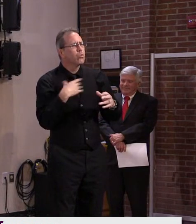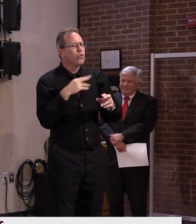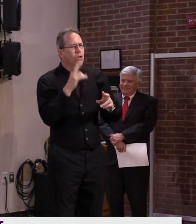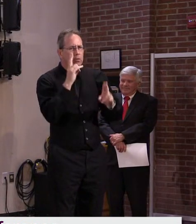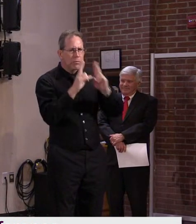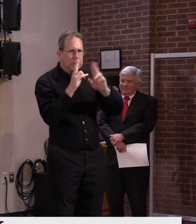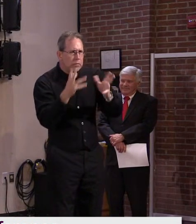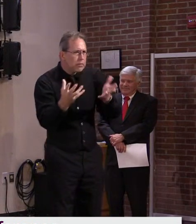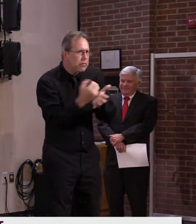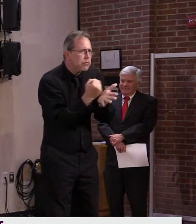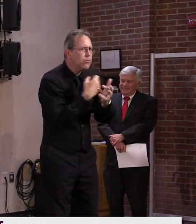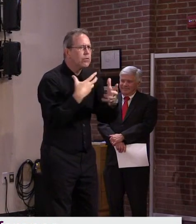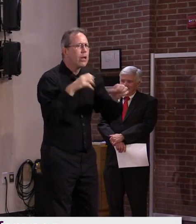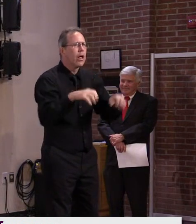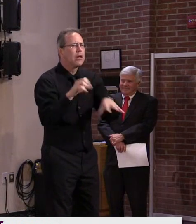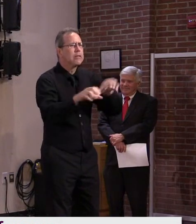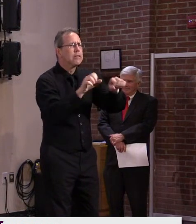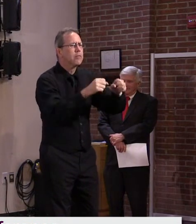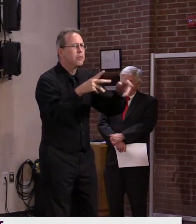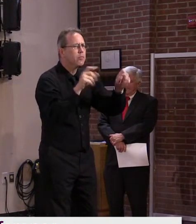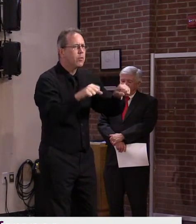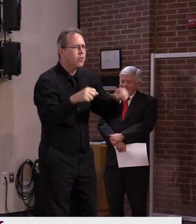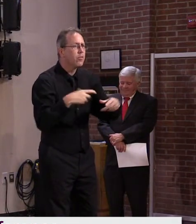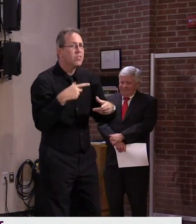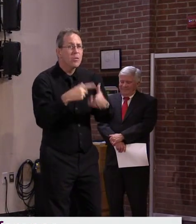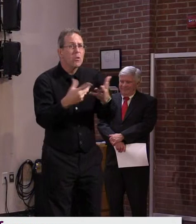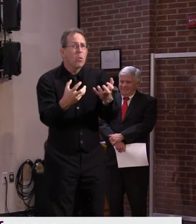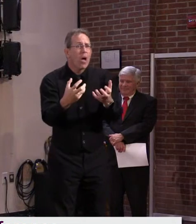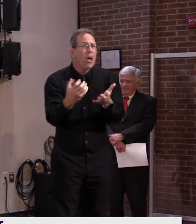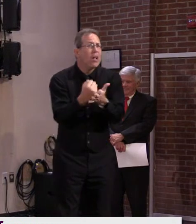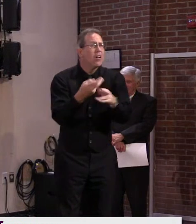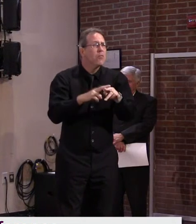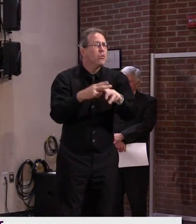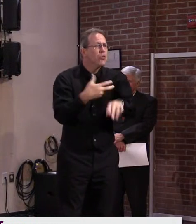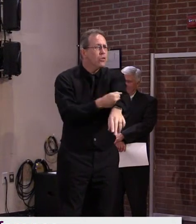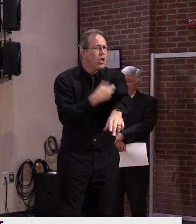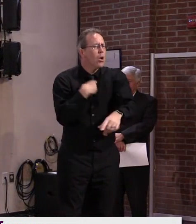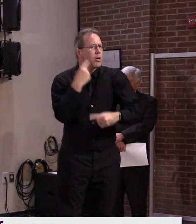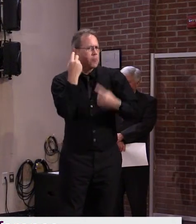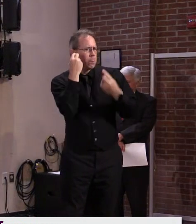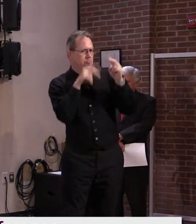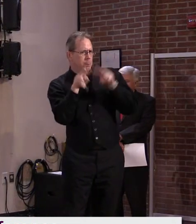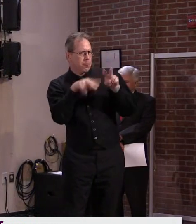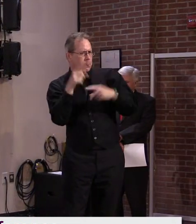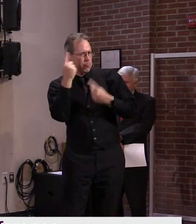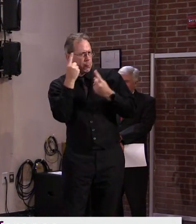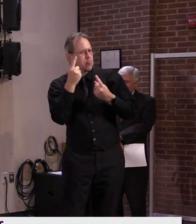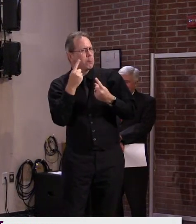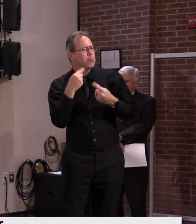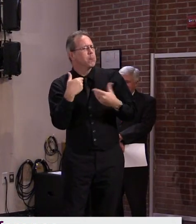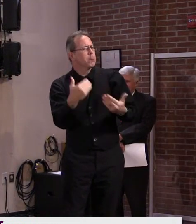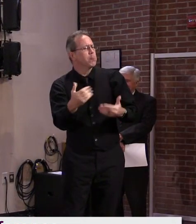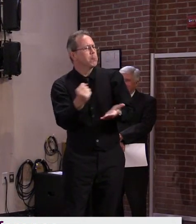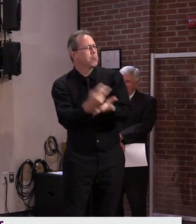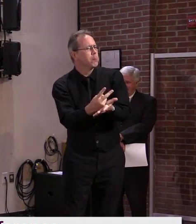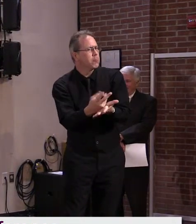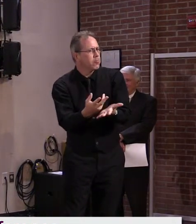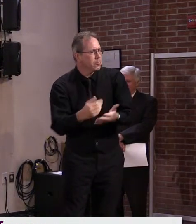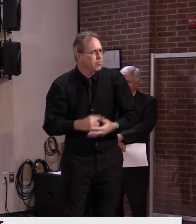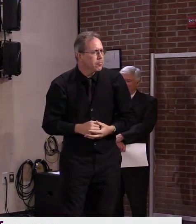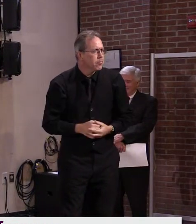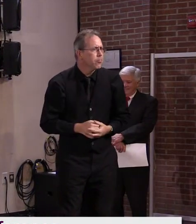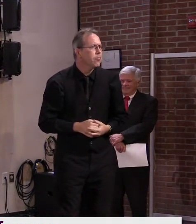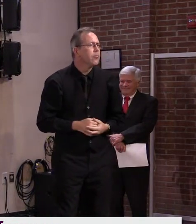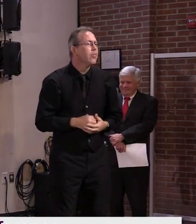and if they'd like to have a booster, we'd like to find a way for them to have it. So I expect that number is substantially